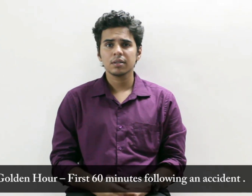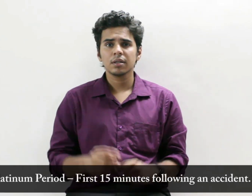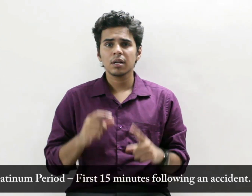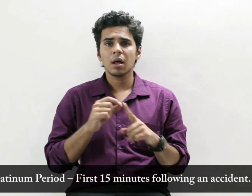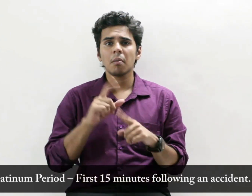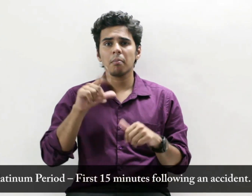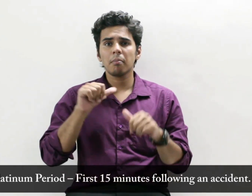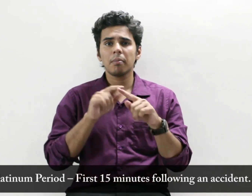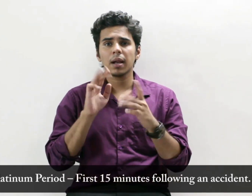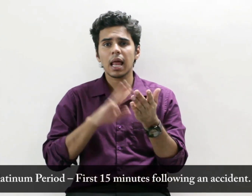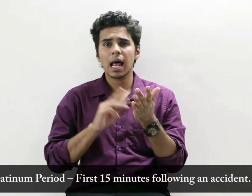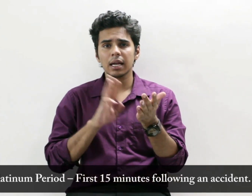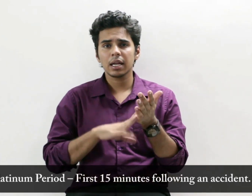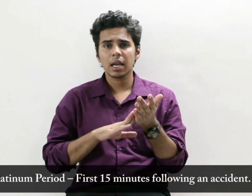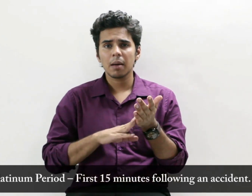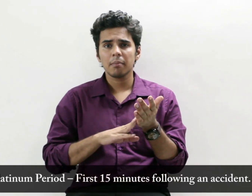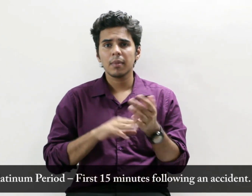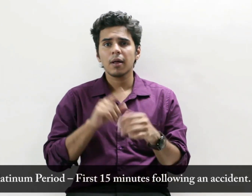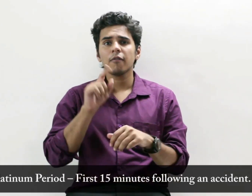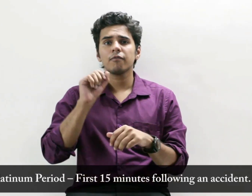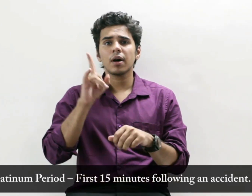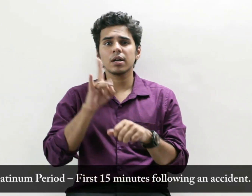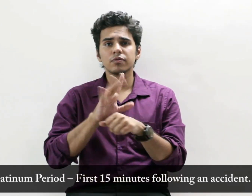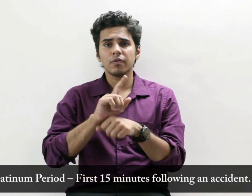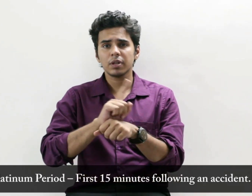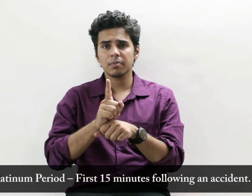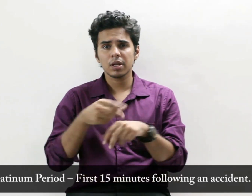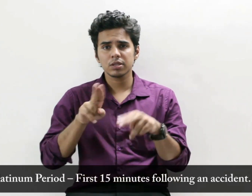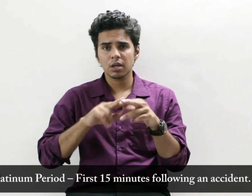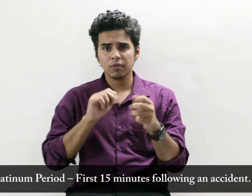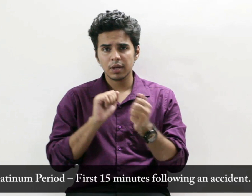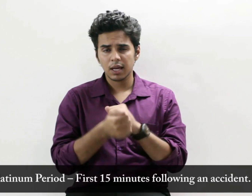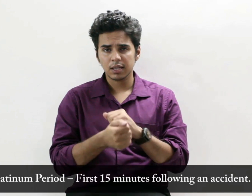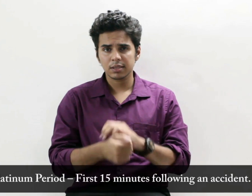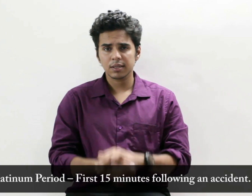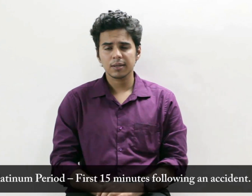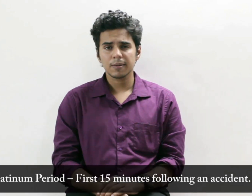Platinum period: first 15 minutes following an accident.